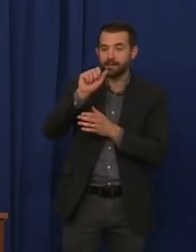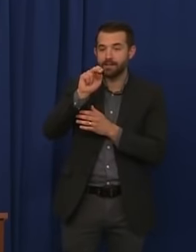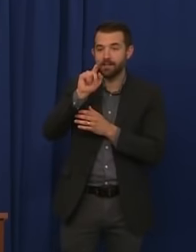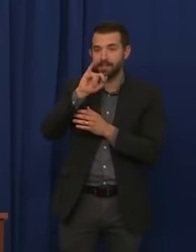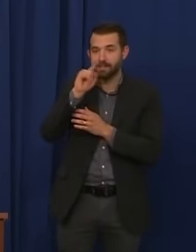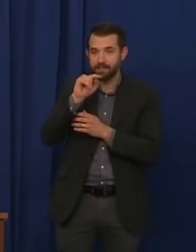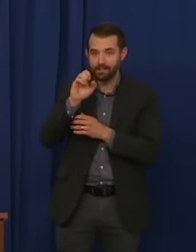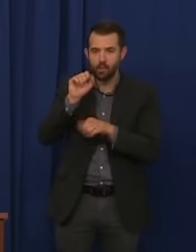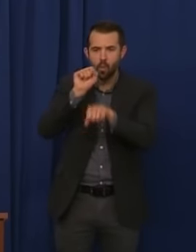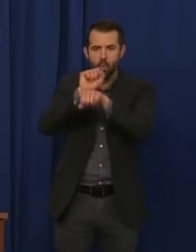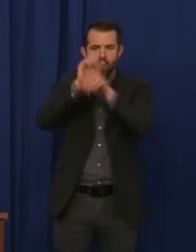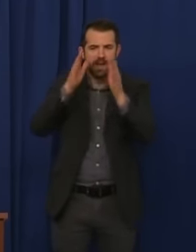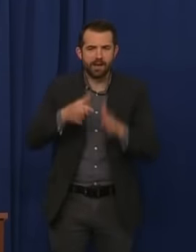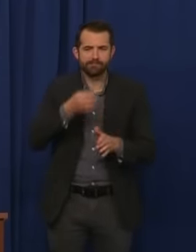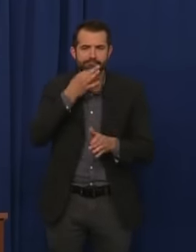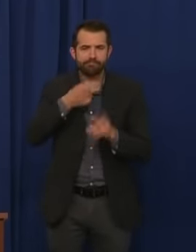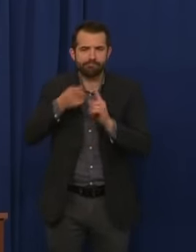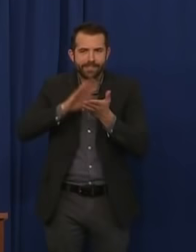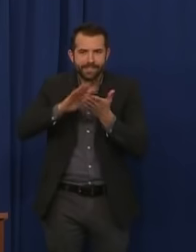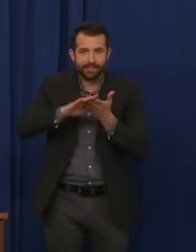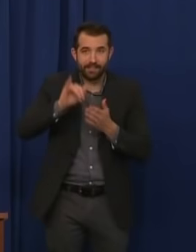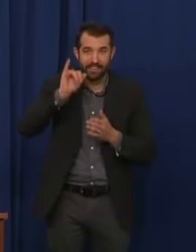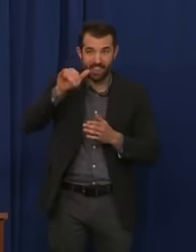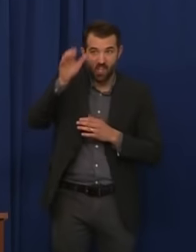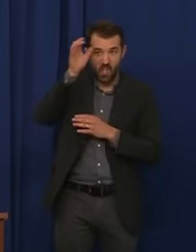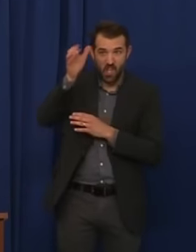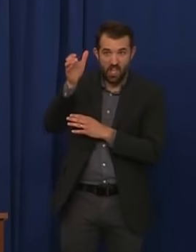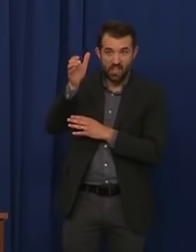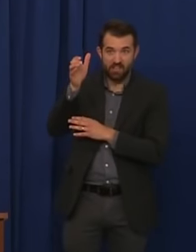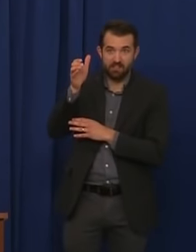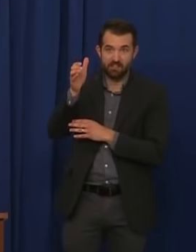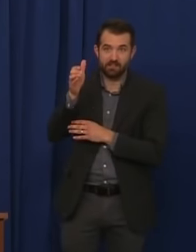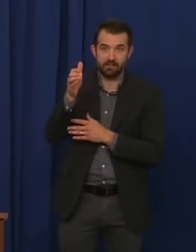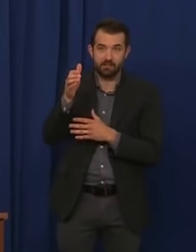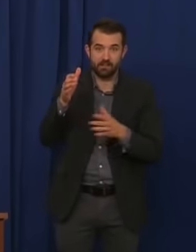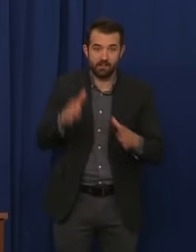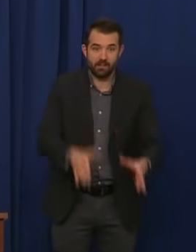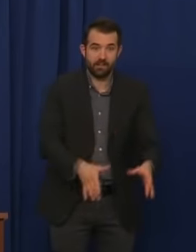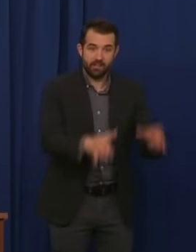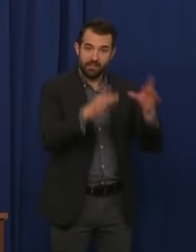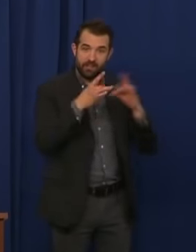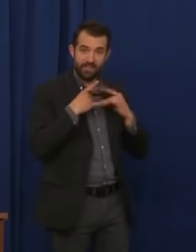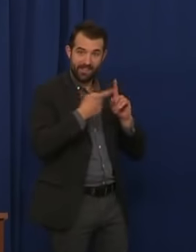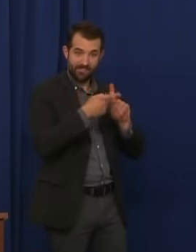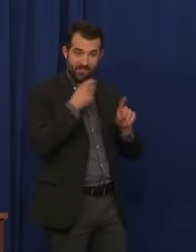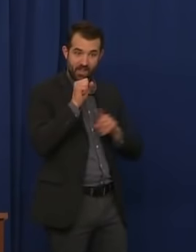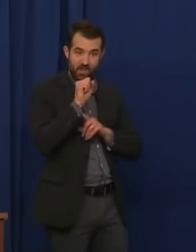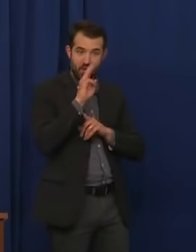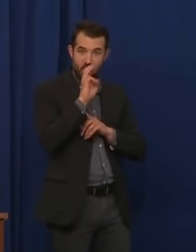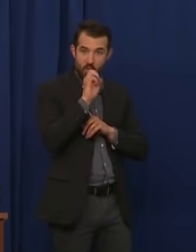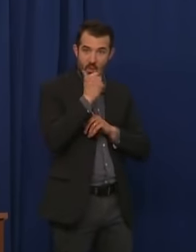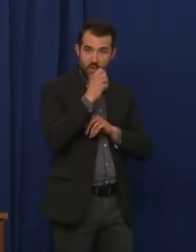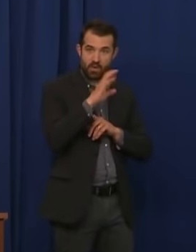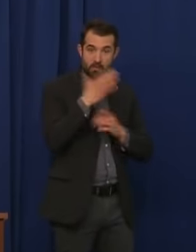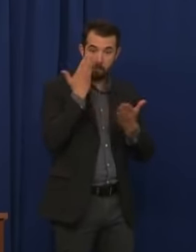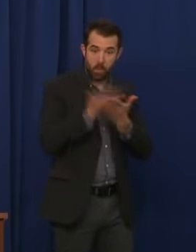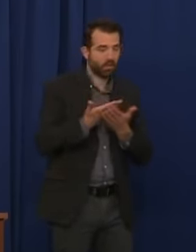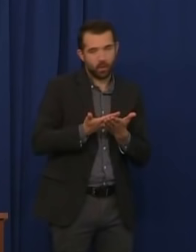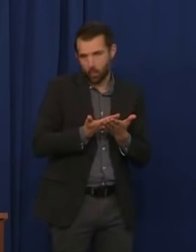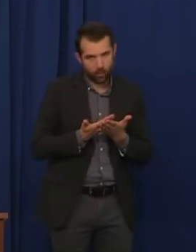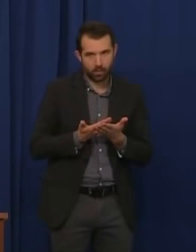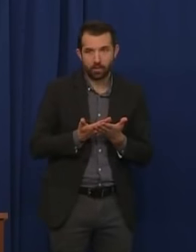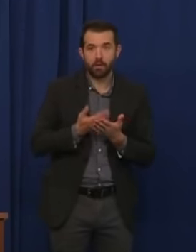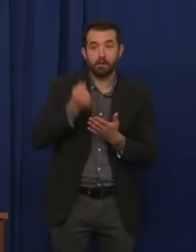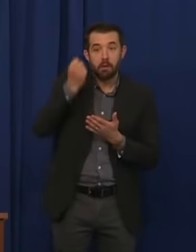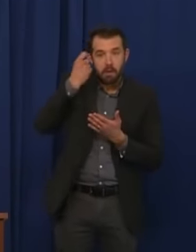getting coronavirus from sewage one that has been proven. But we have talked about it, and the other way in which we've